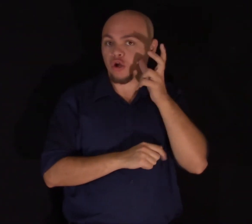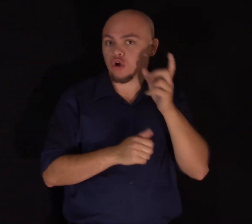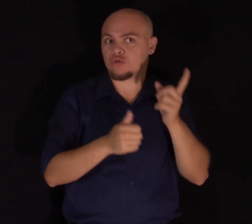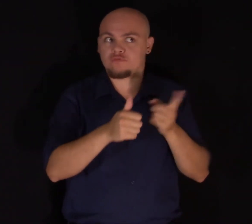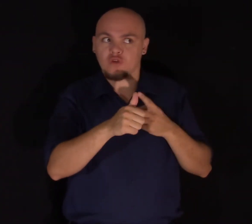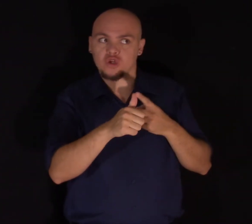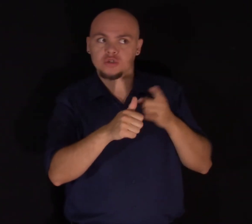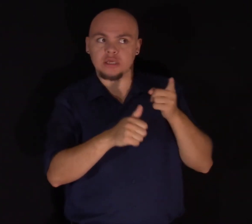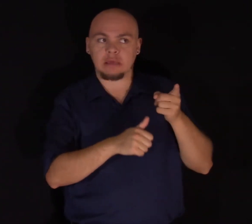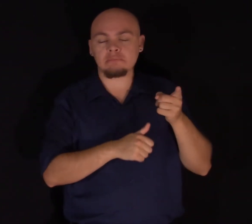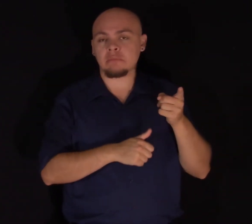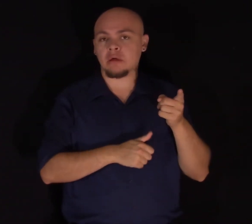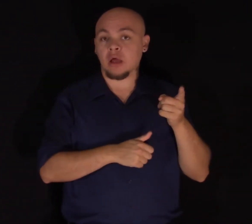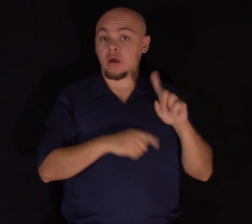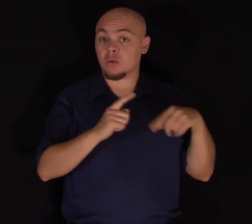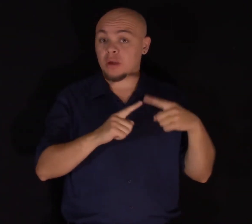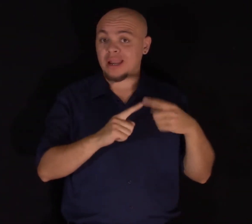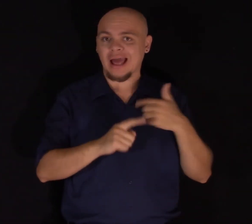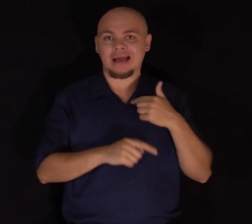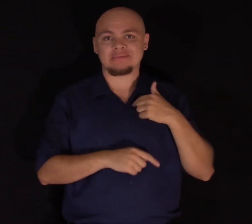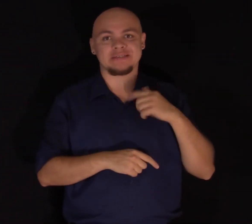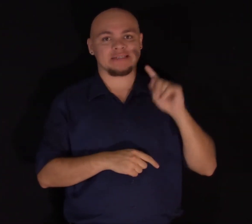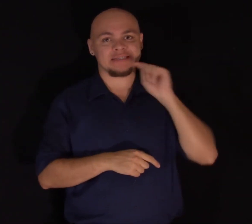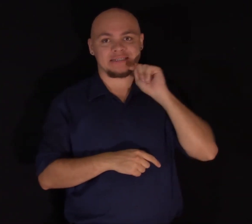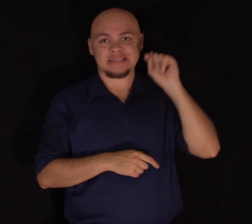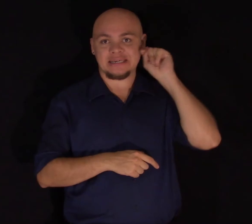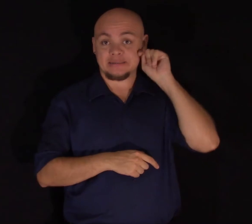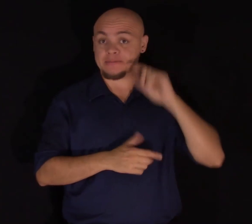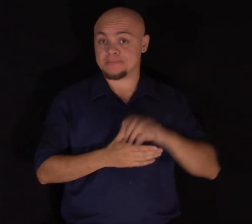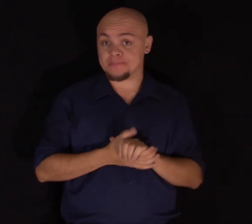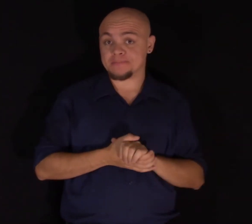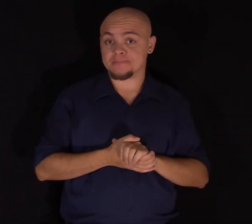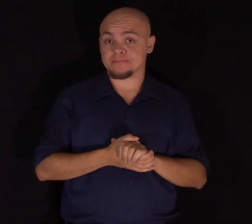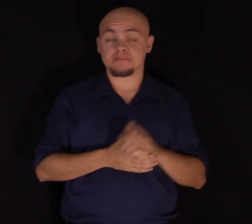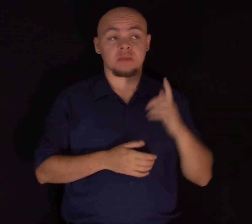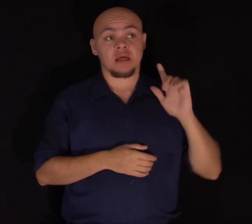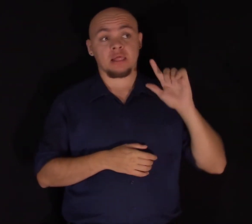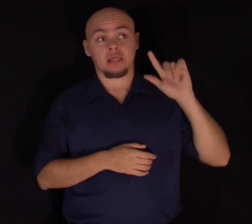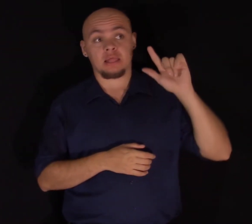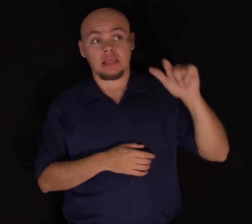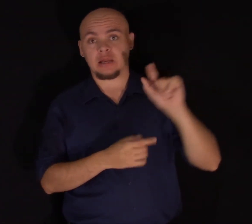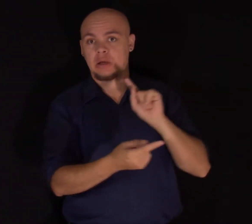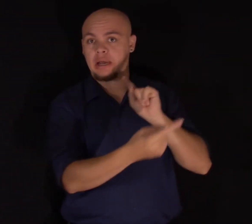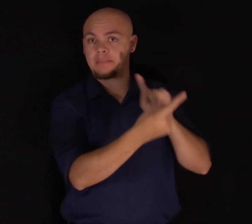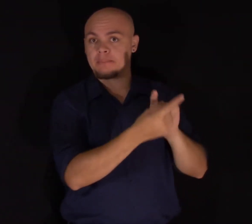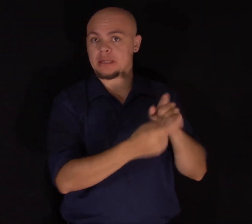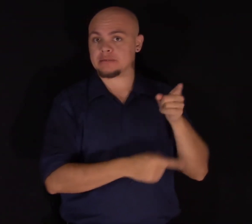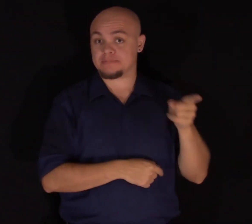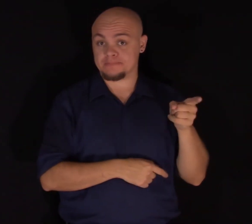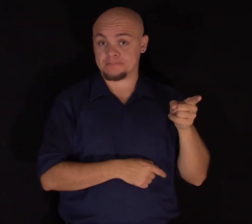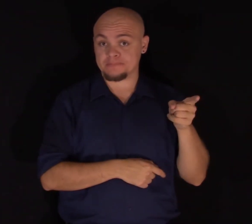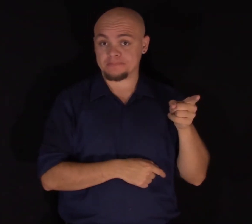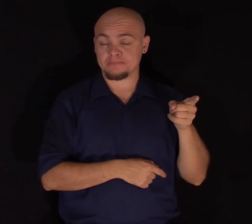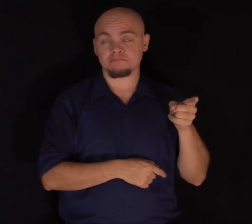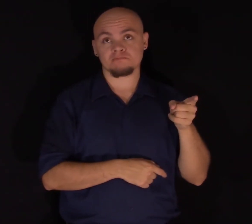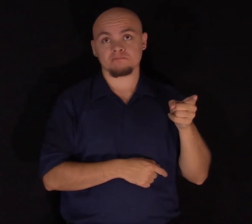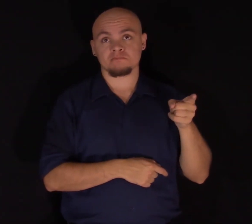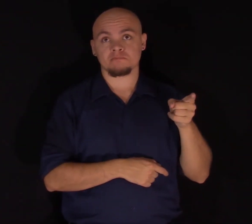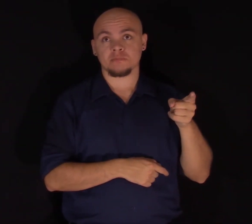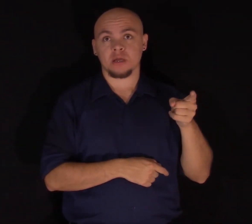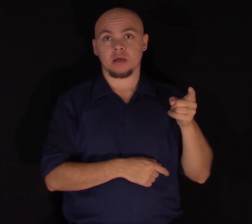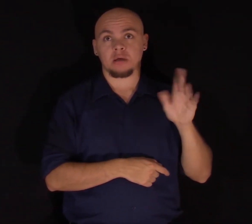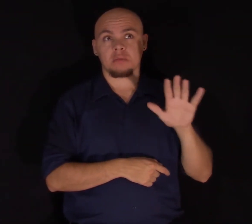White when I was a teenager. And then I later met him. I met him just a